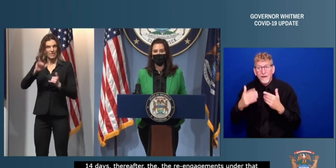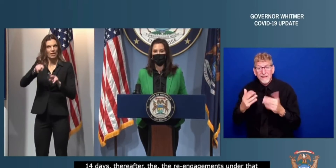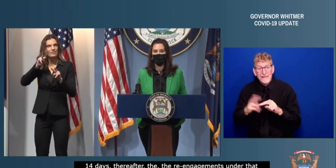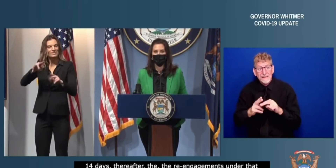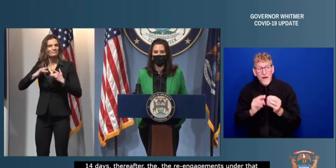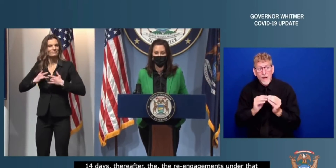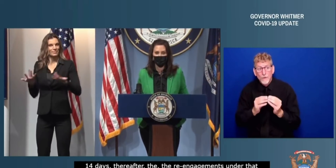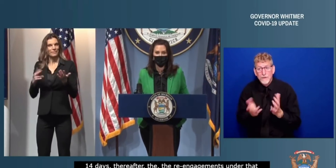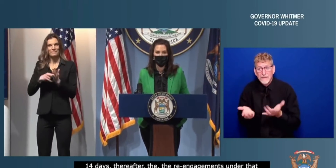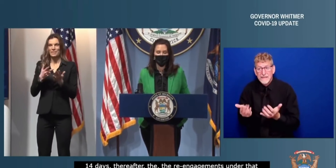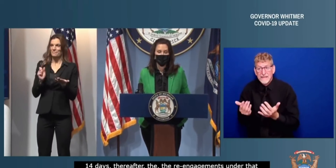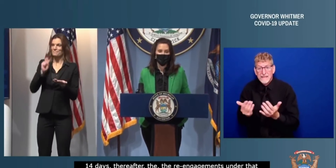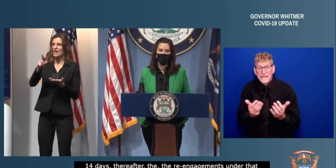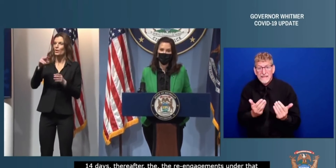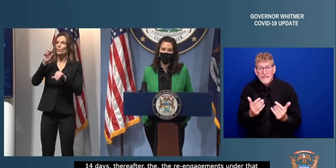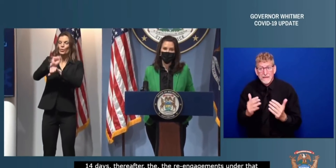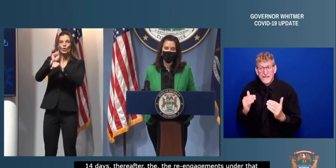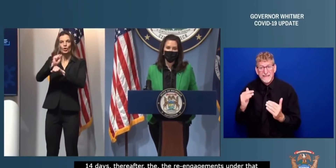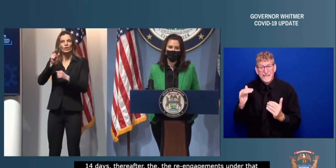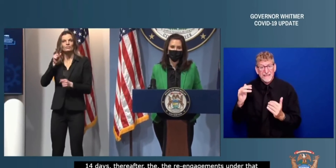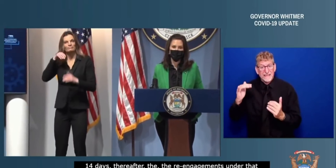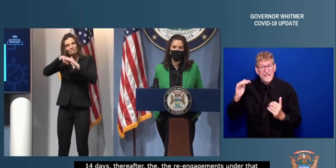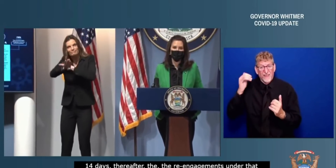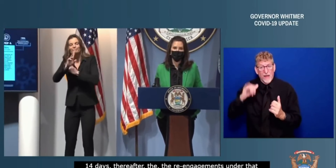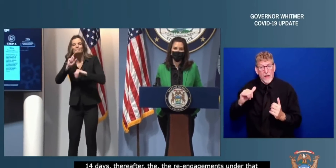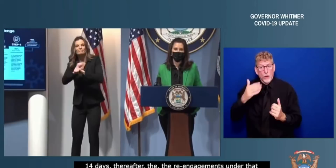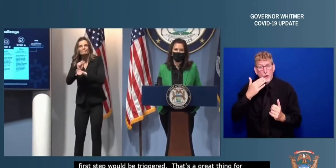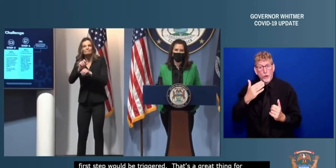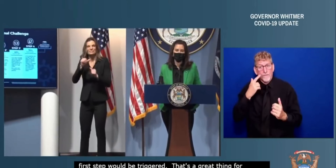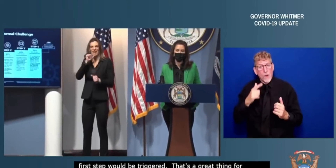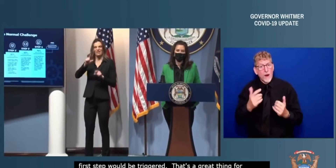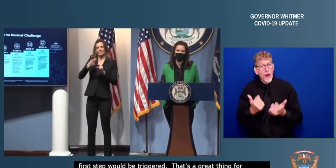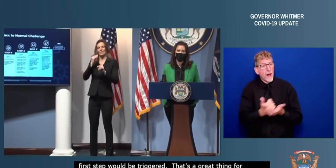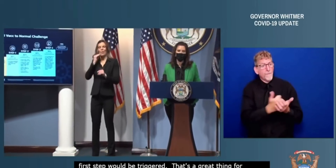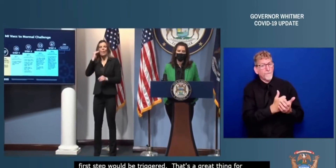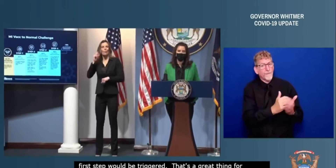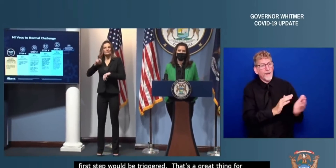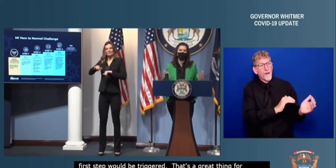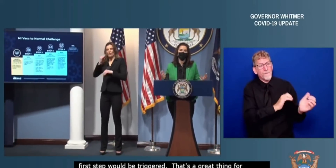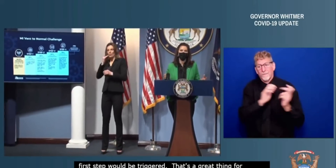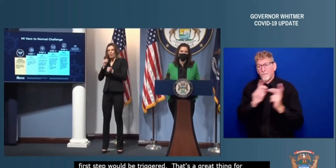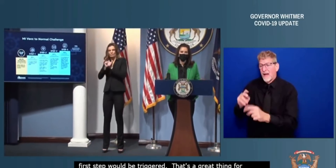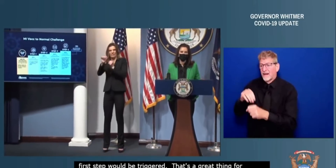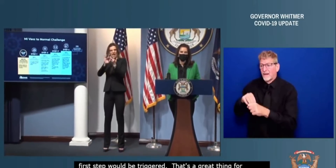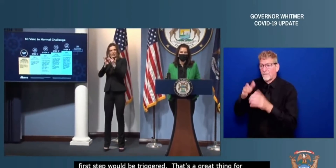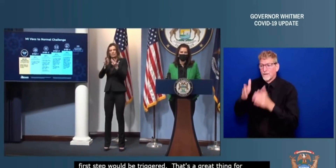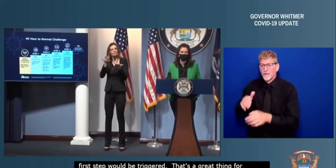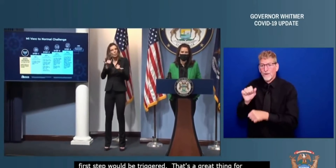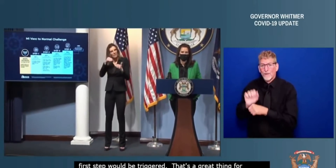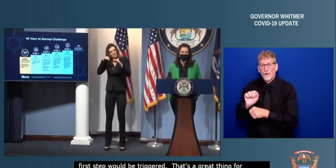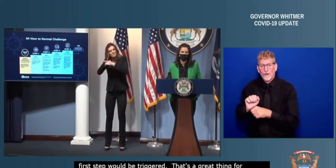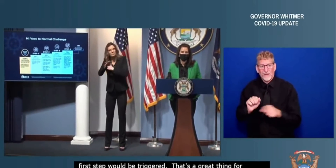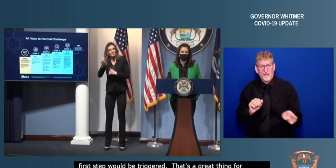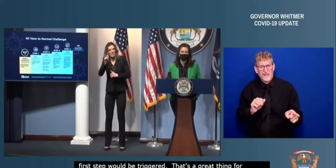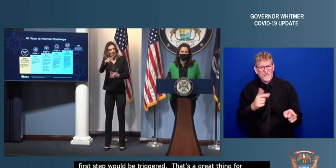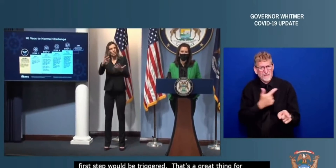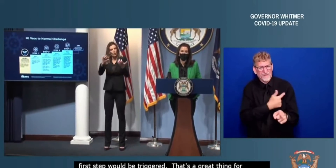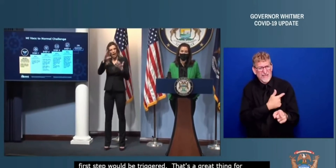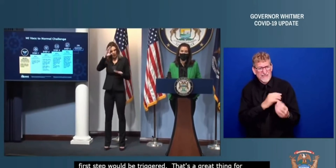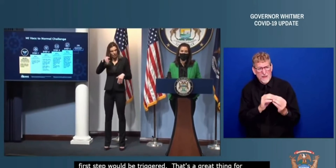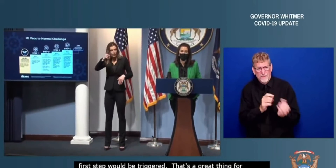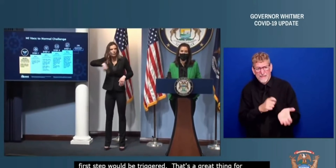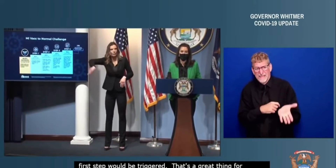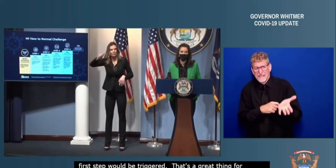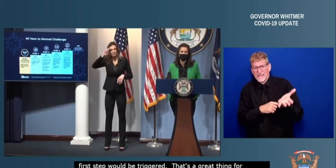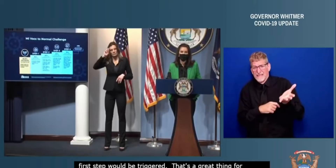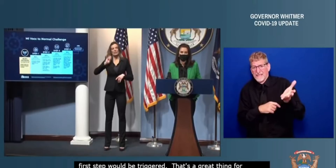to in-person work. I know that that's what so much of our effort is toward, and I think